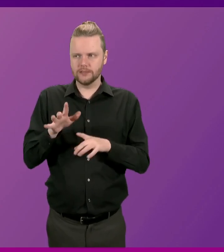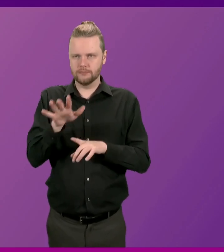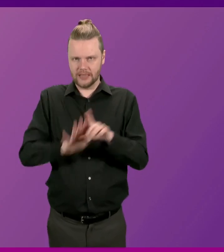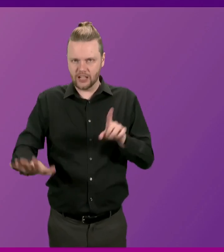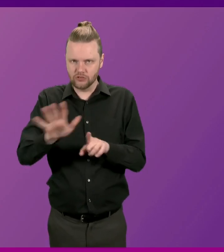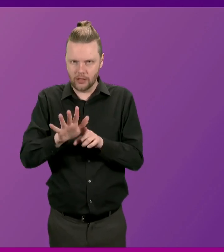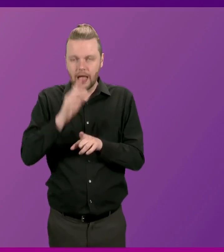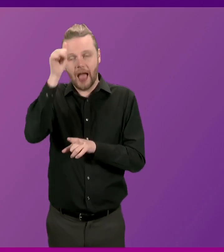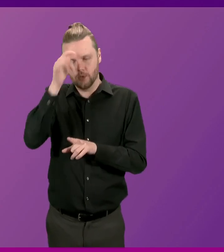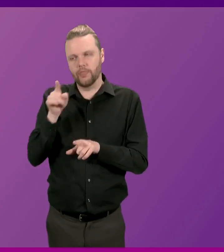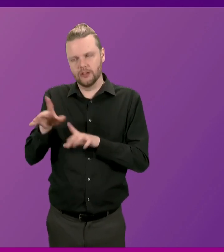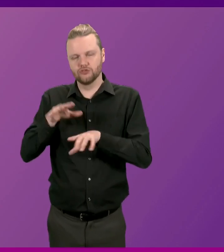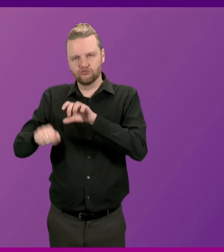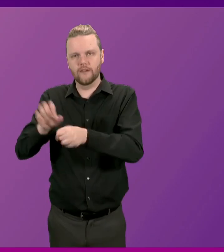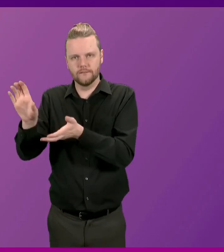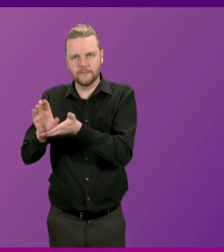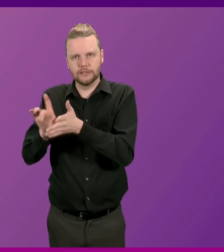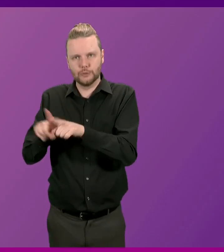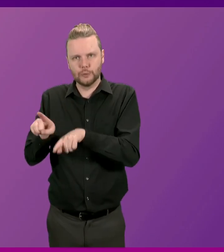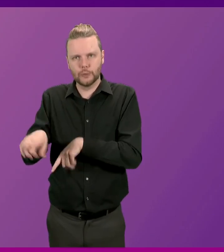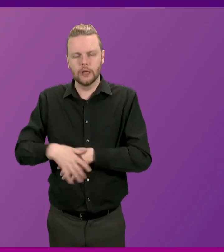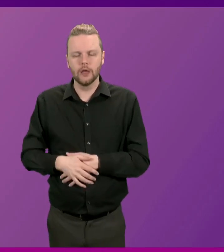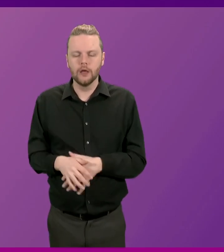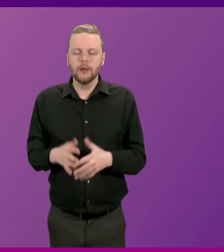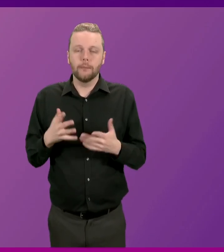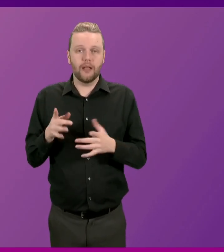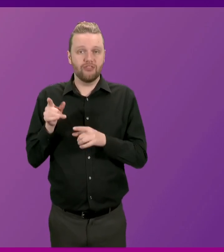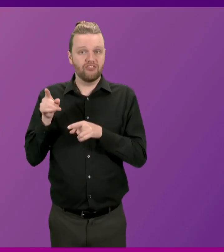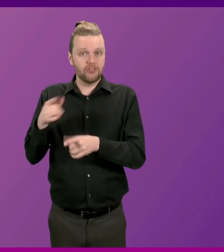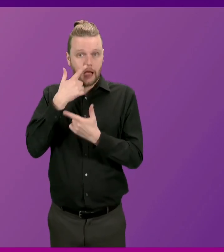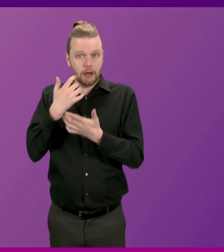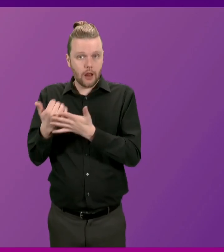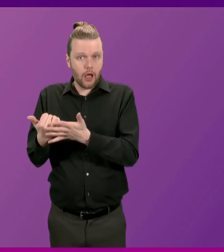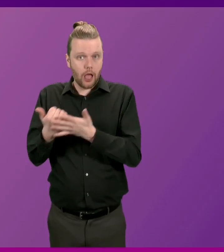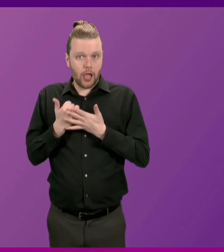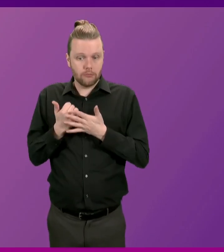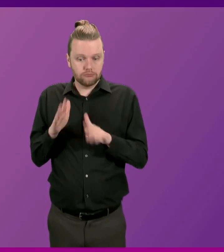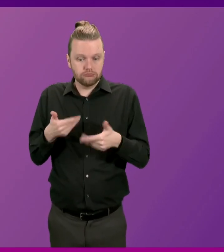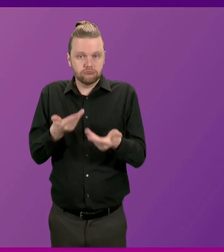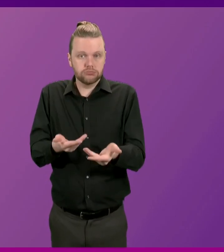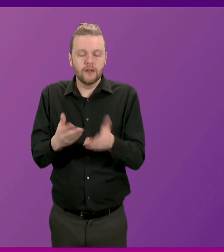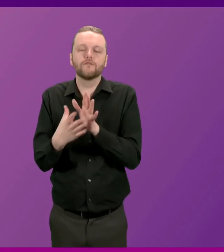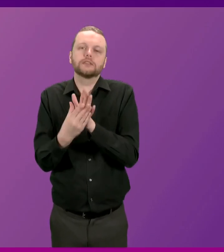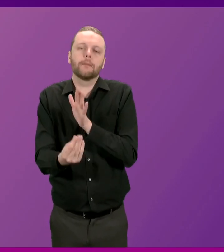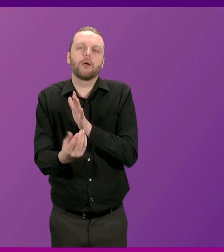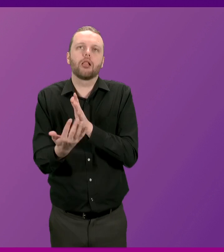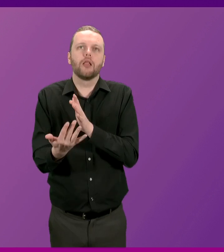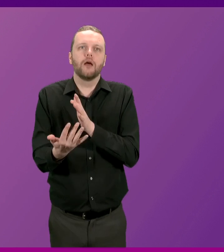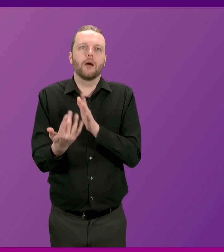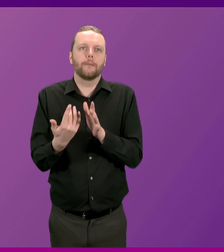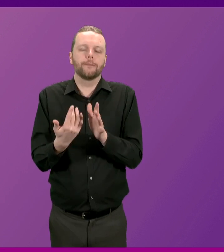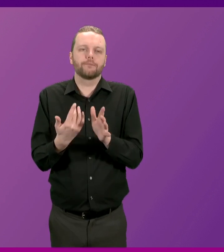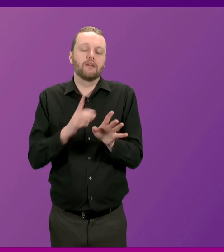they're struggling for funding too, but are they able to help provide, for example, at the moment, a